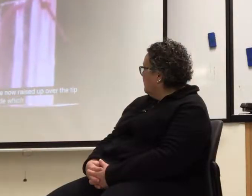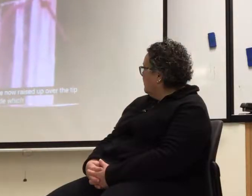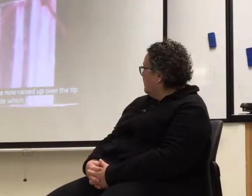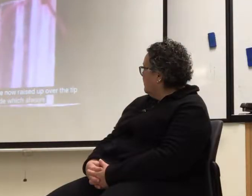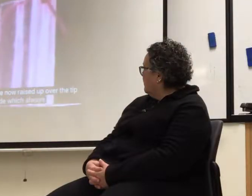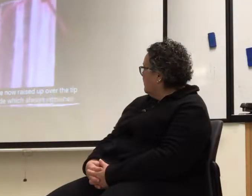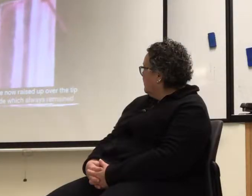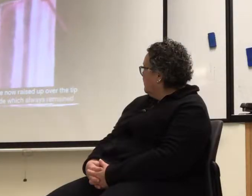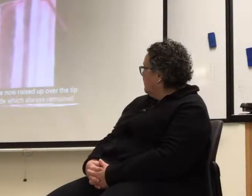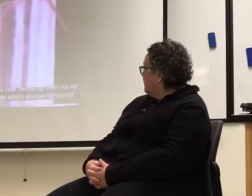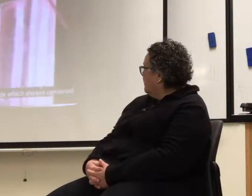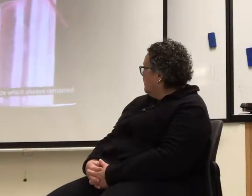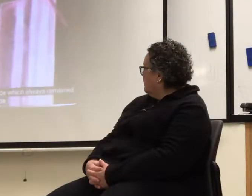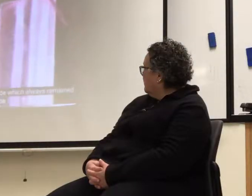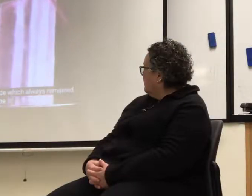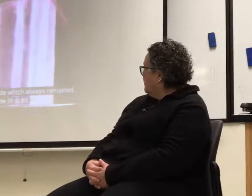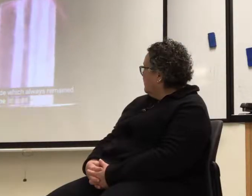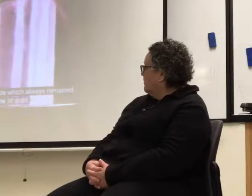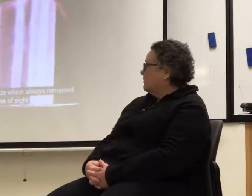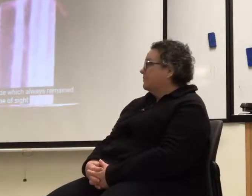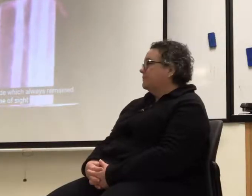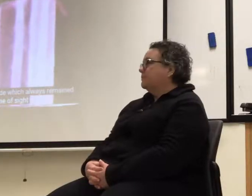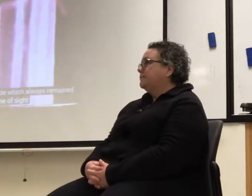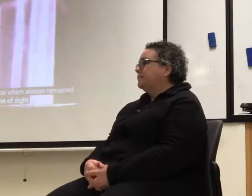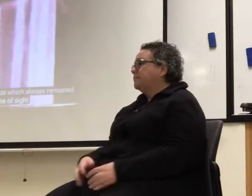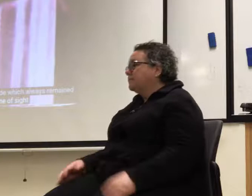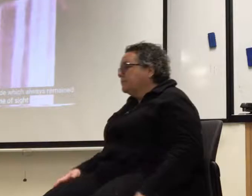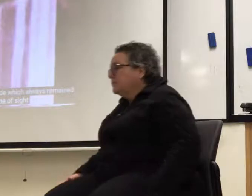electrode, which always remained in the same line of sight.